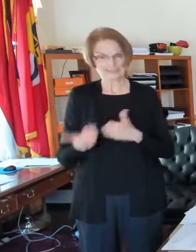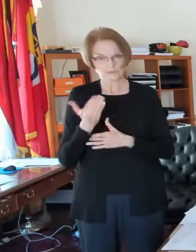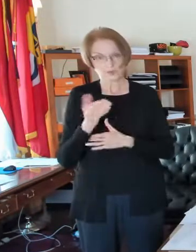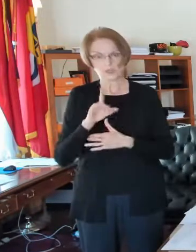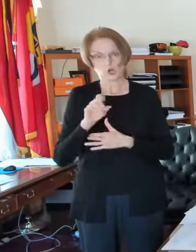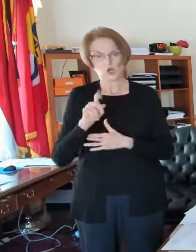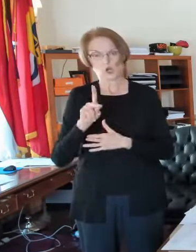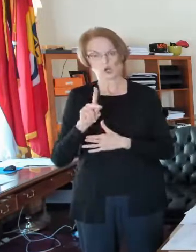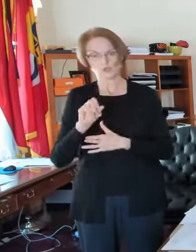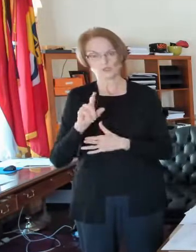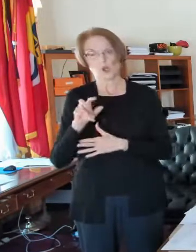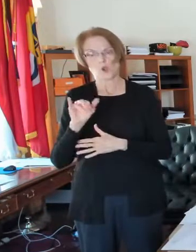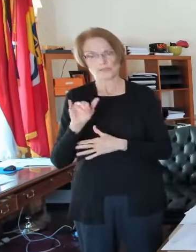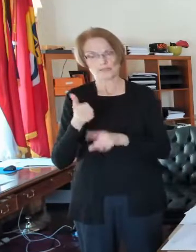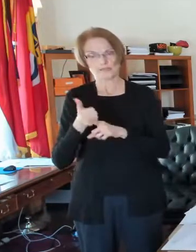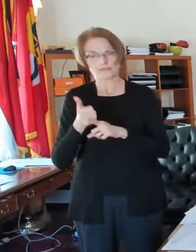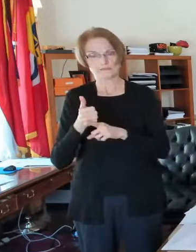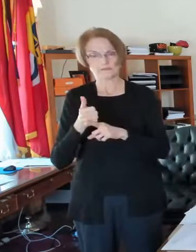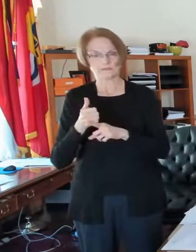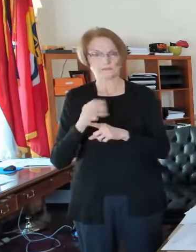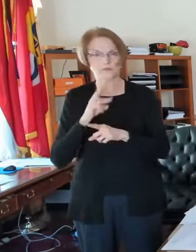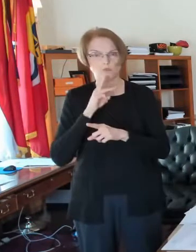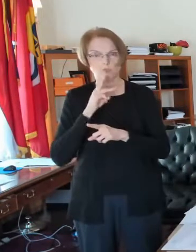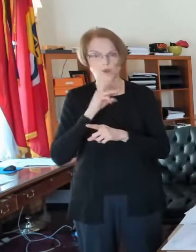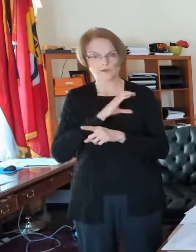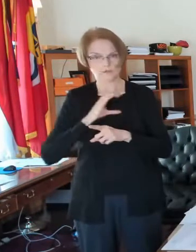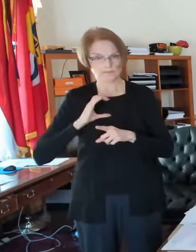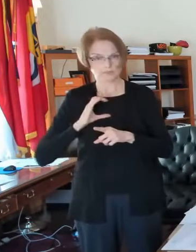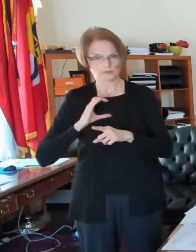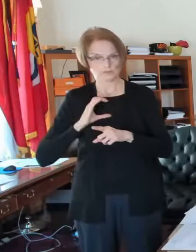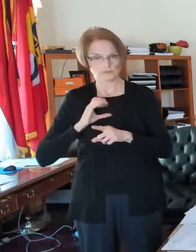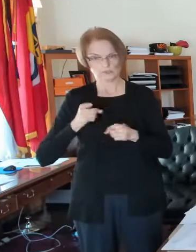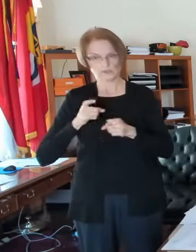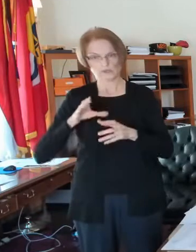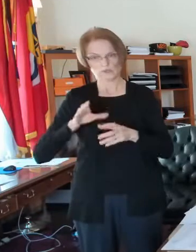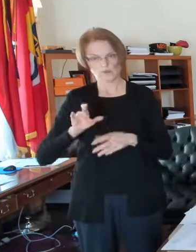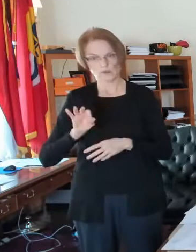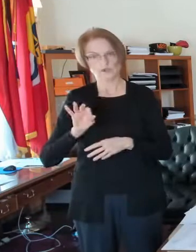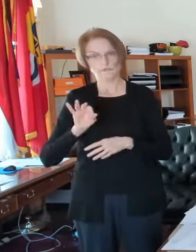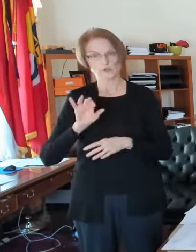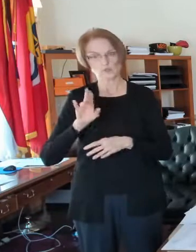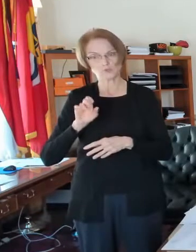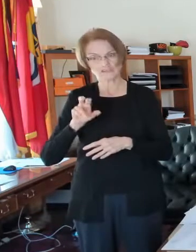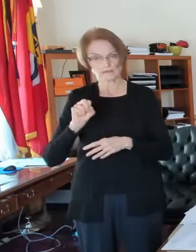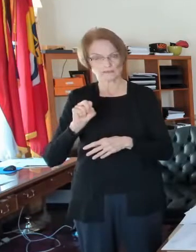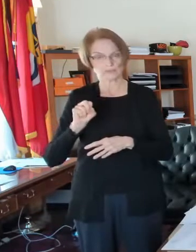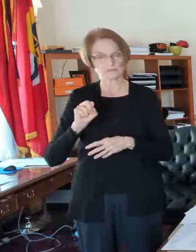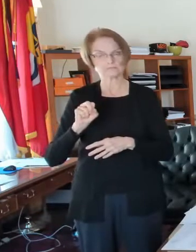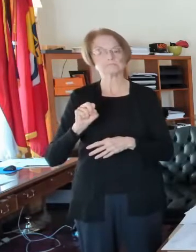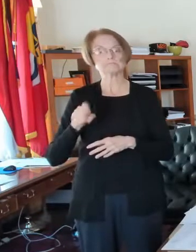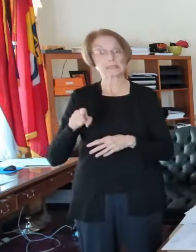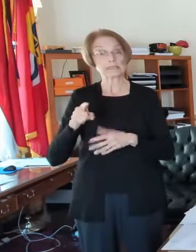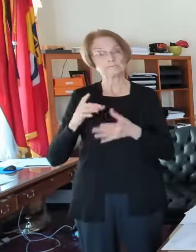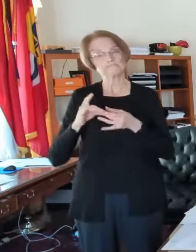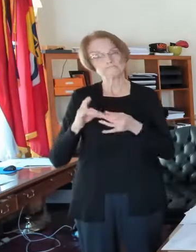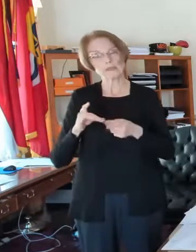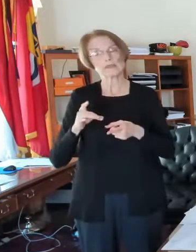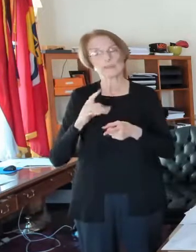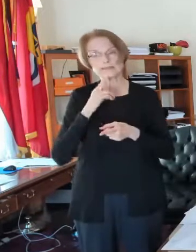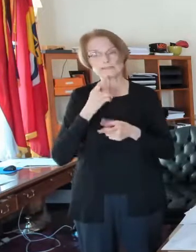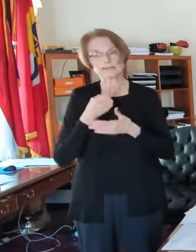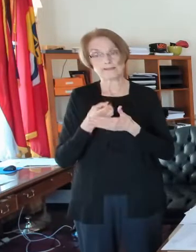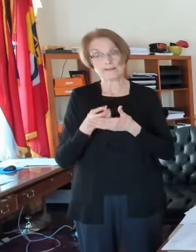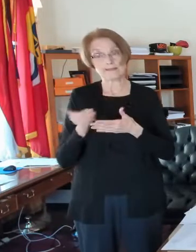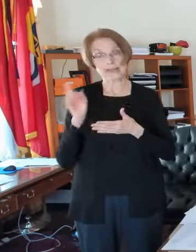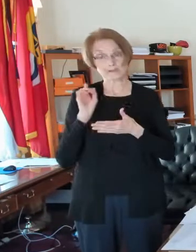Scobie, who's the water commissioner and director of utilities for the city, said that within the last week or